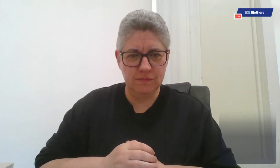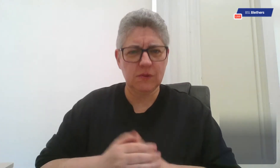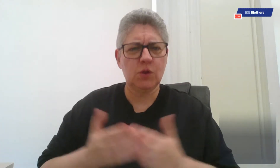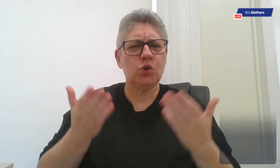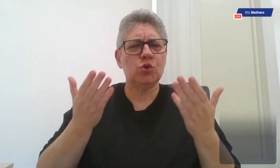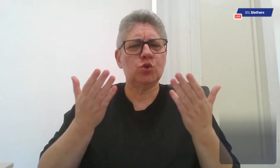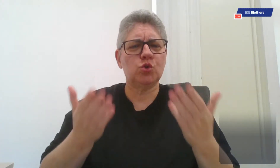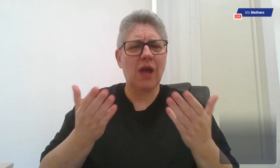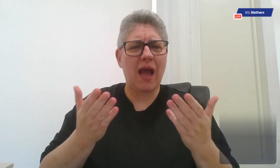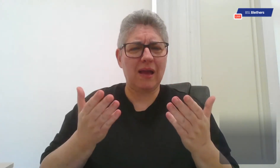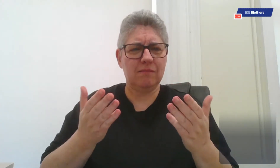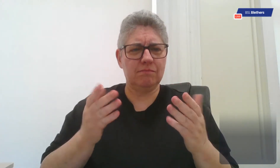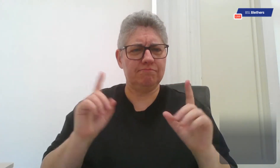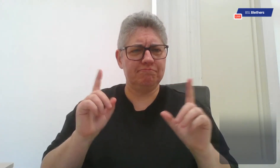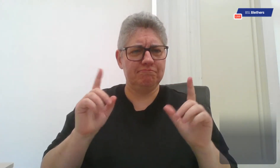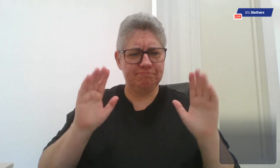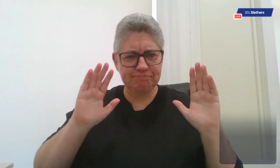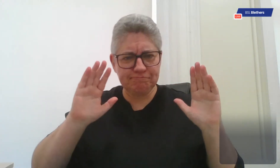BDA Scotland,